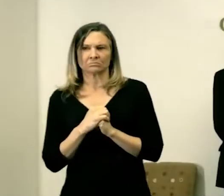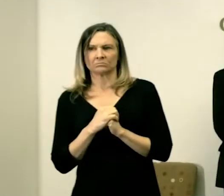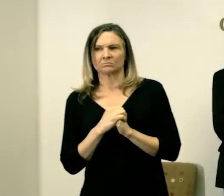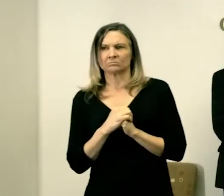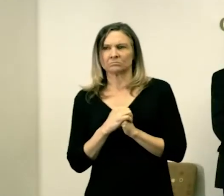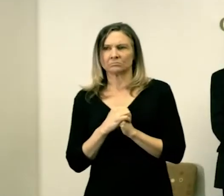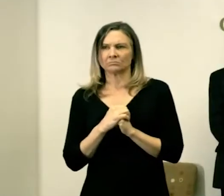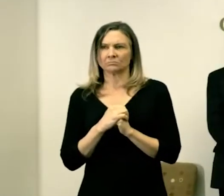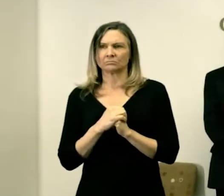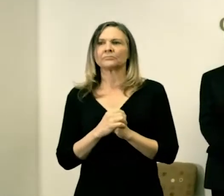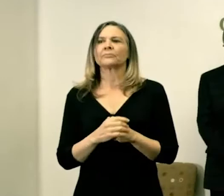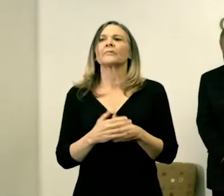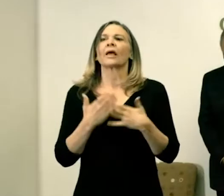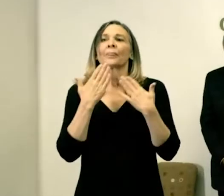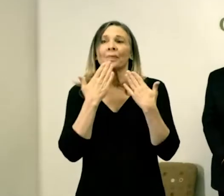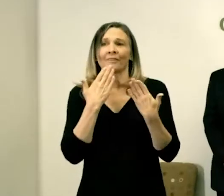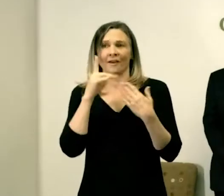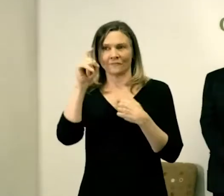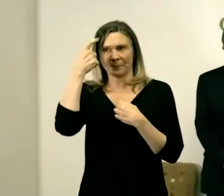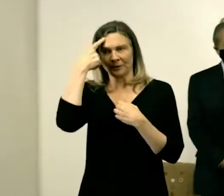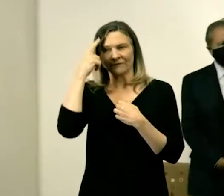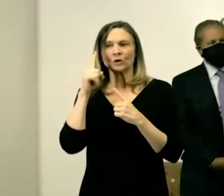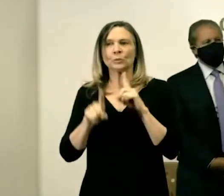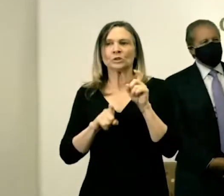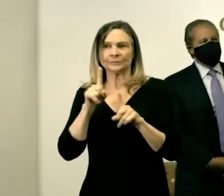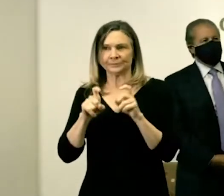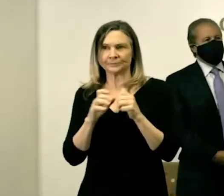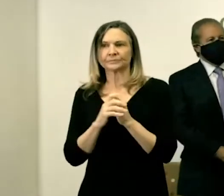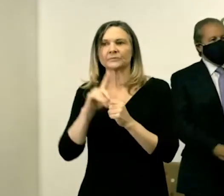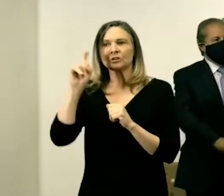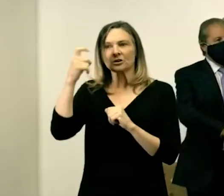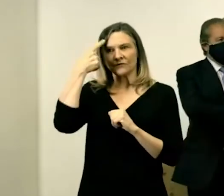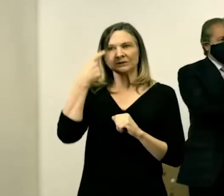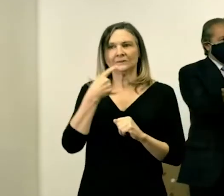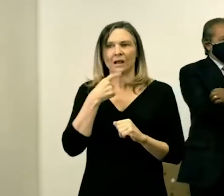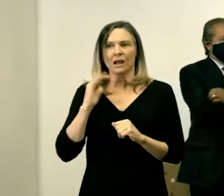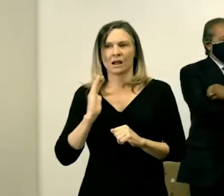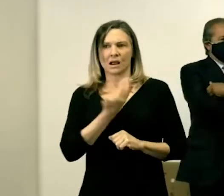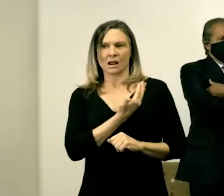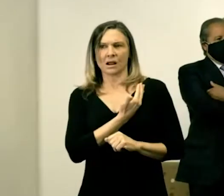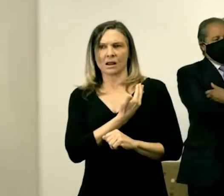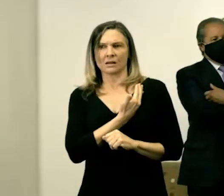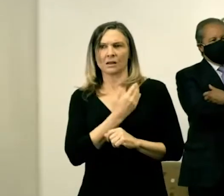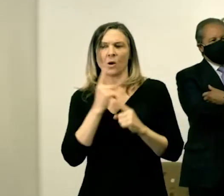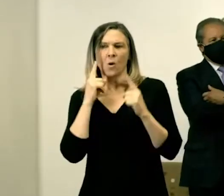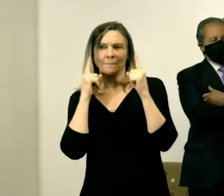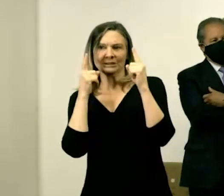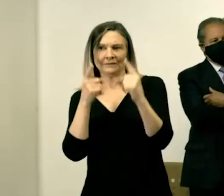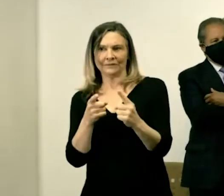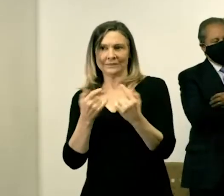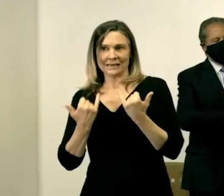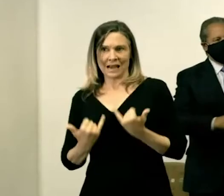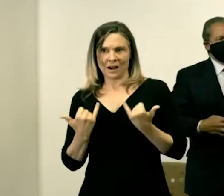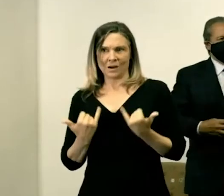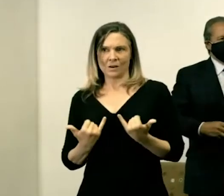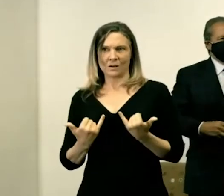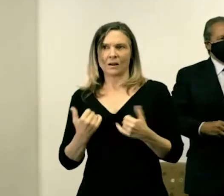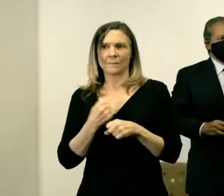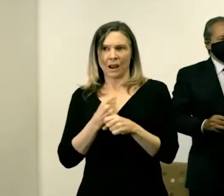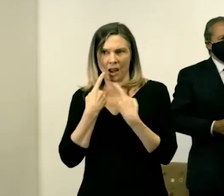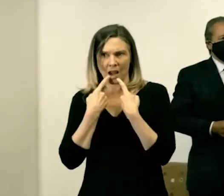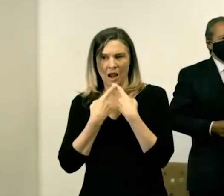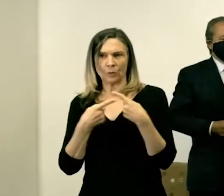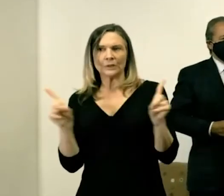Thank you, Governor. Thanks for the question. As the governor said, our objective today is to make announcements that